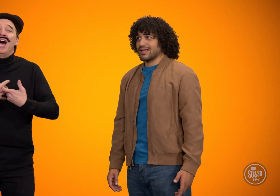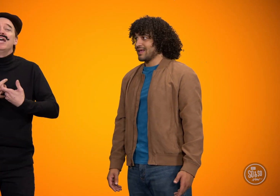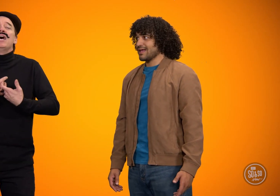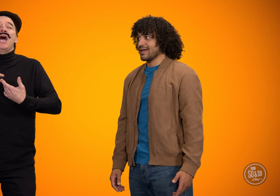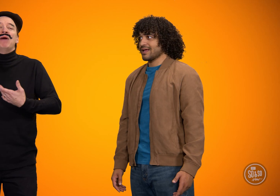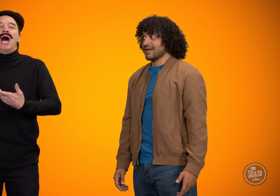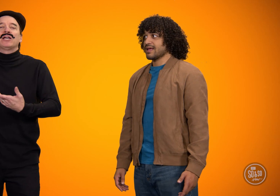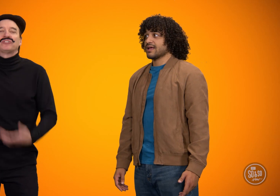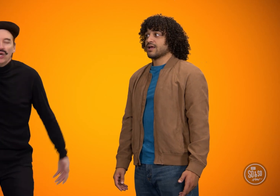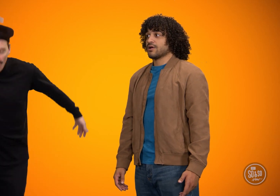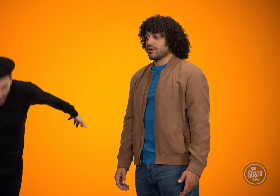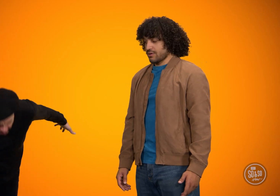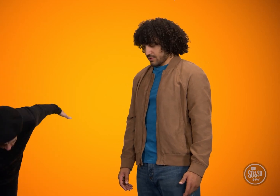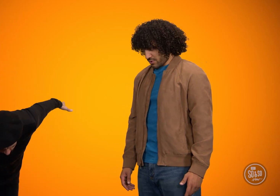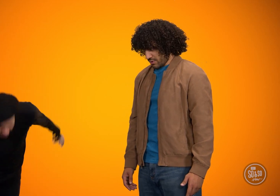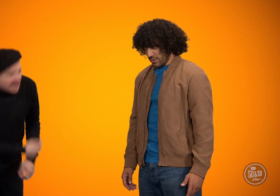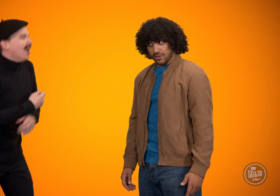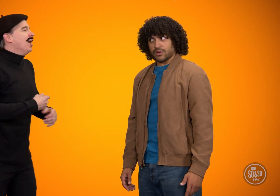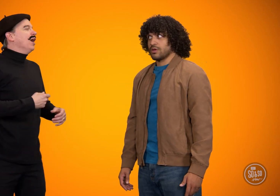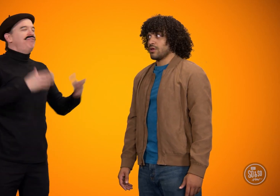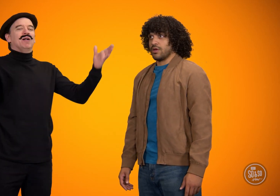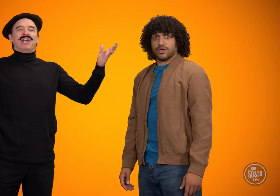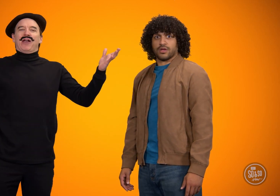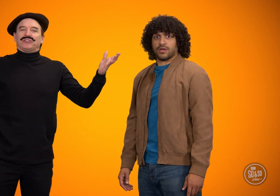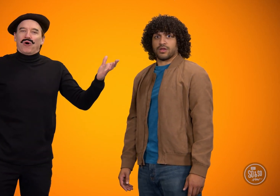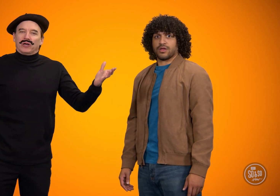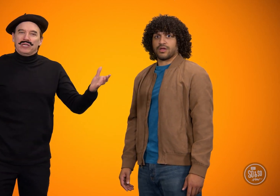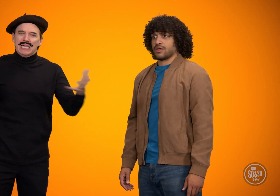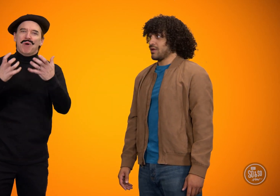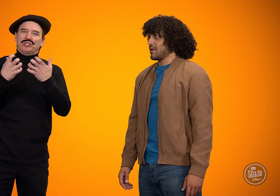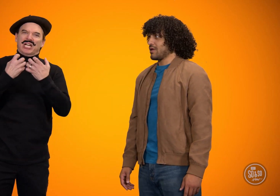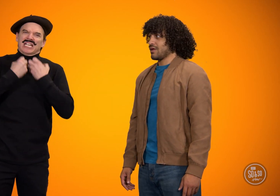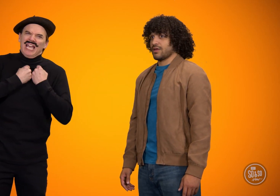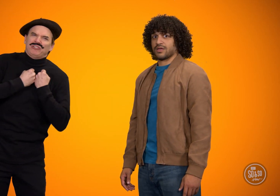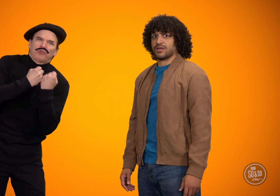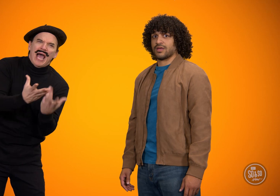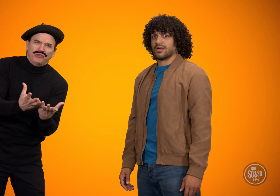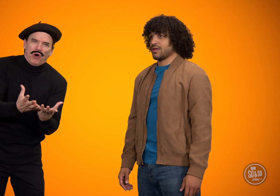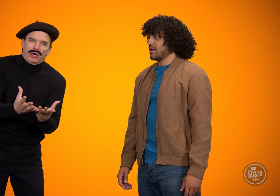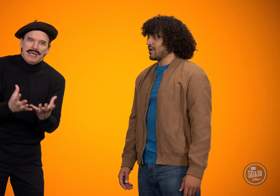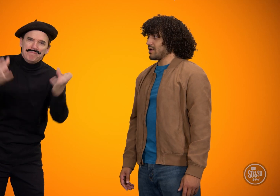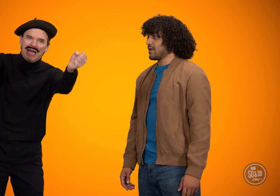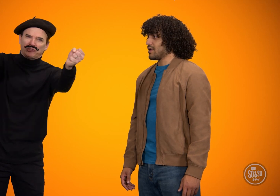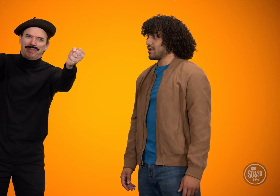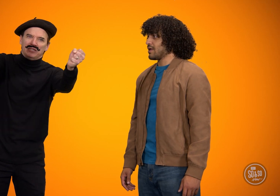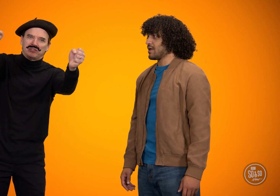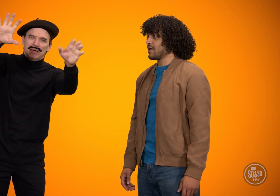I am Alex otur film that director emotion extractor Masterpiece